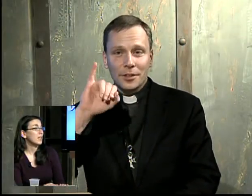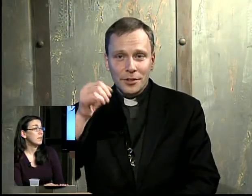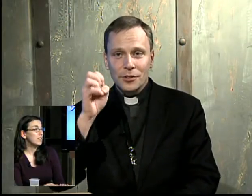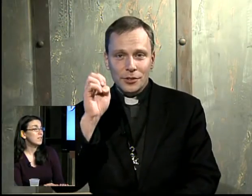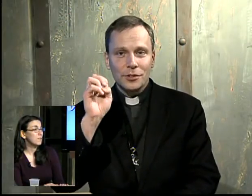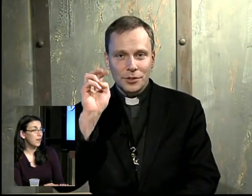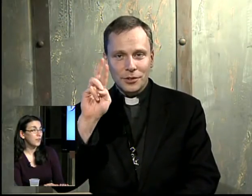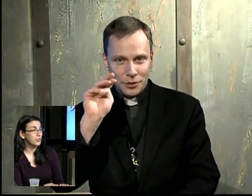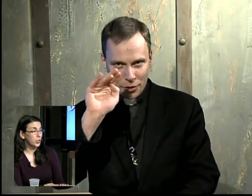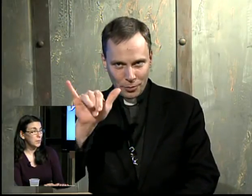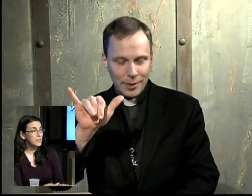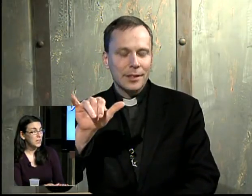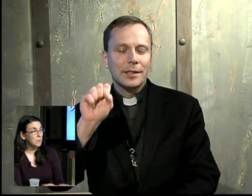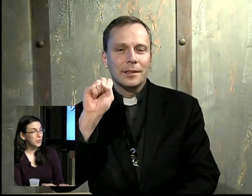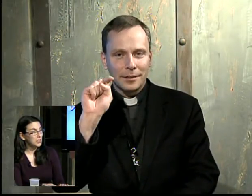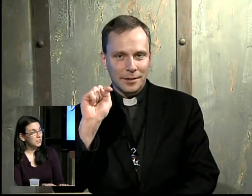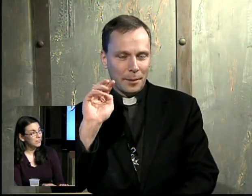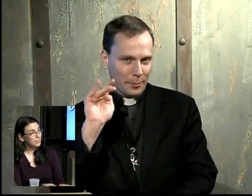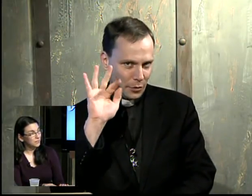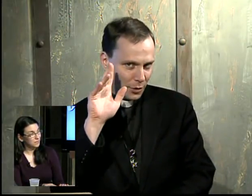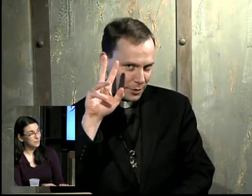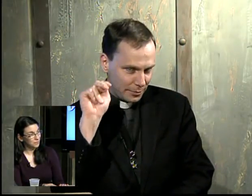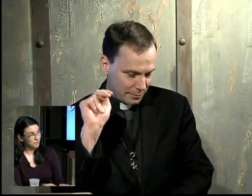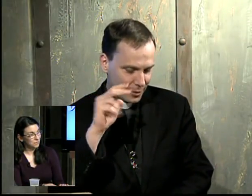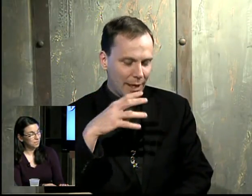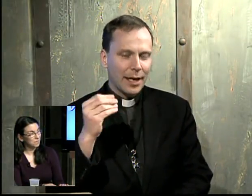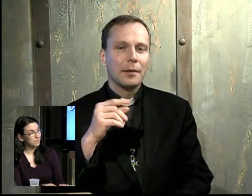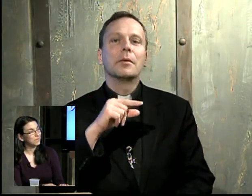My name is Father Jeremy St. Martin,